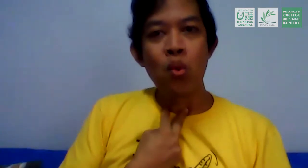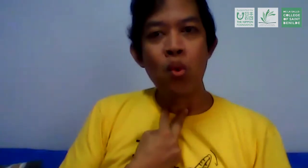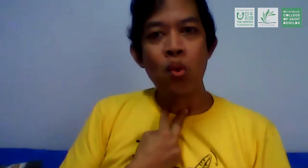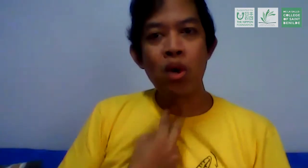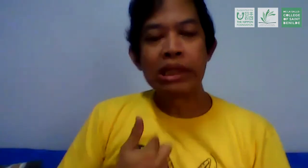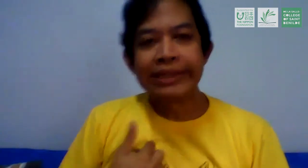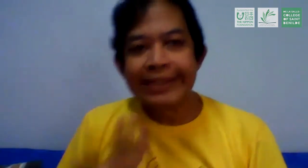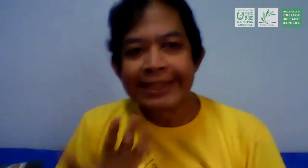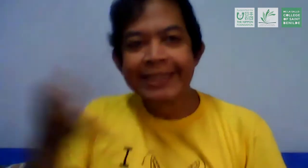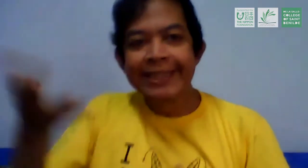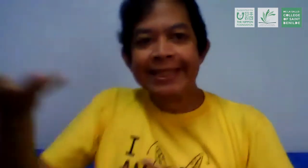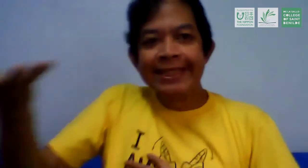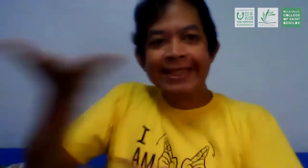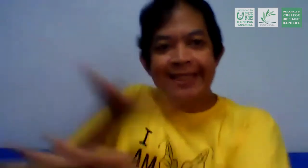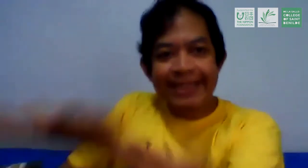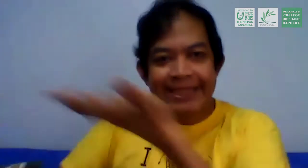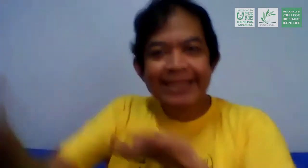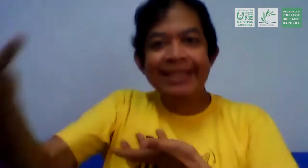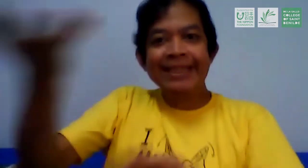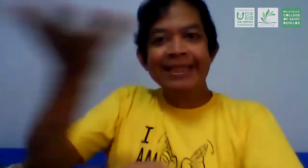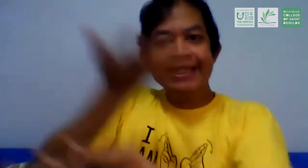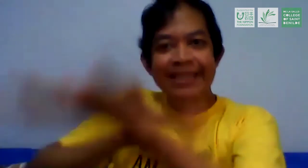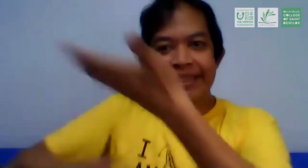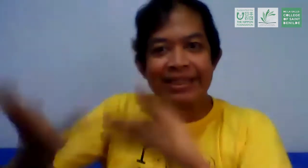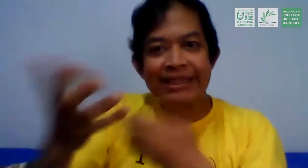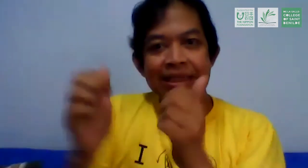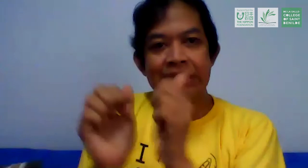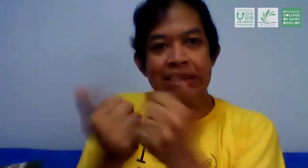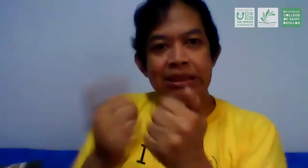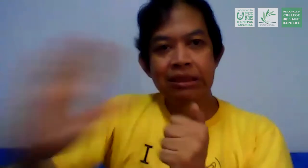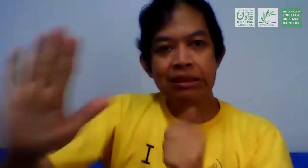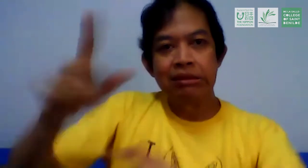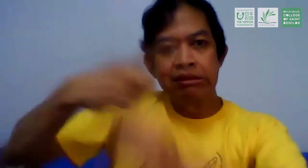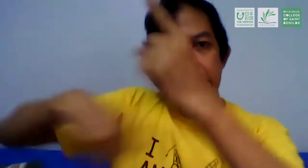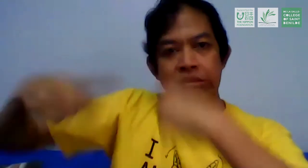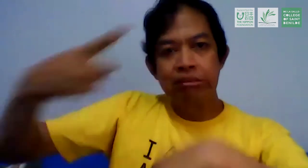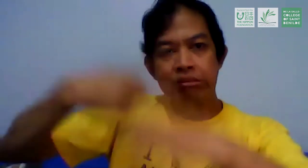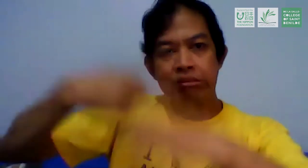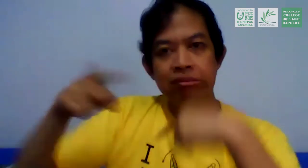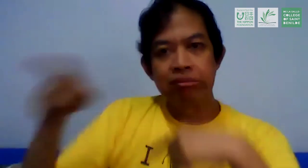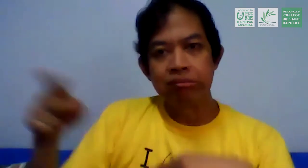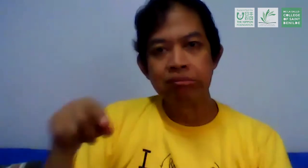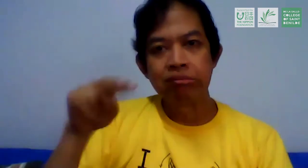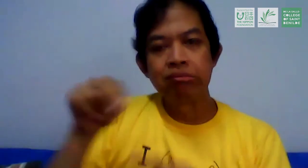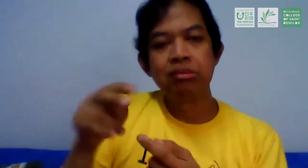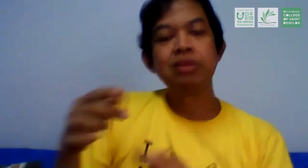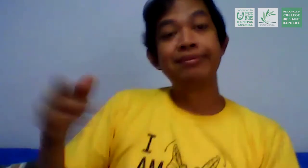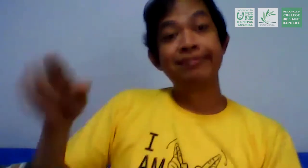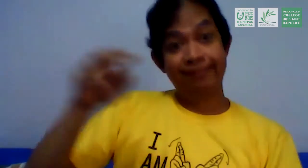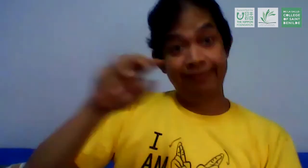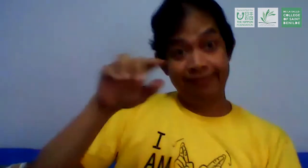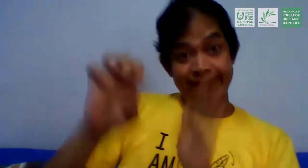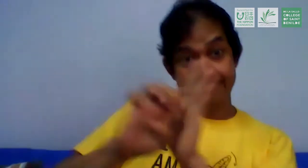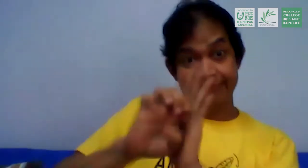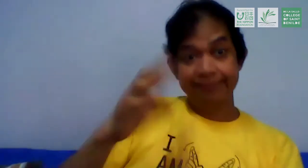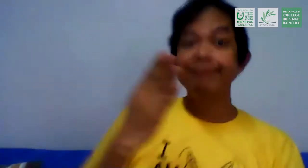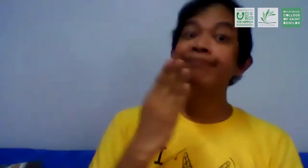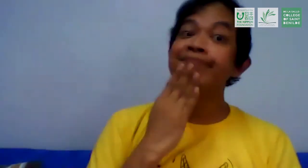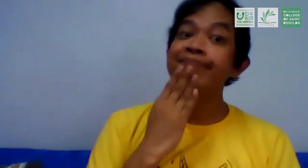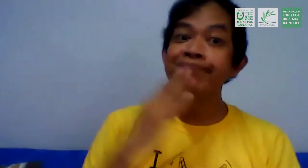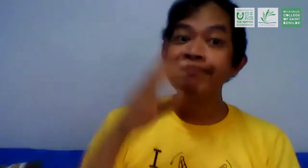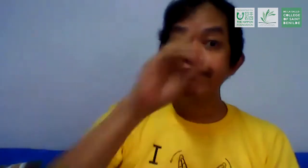or from Davao or from various cities, especially these deaf students come from different communities.